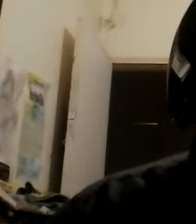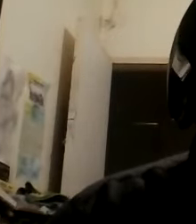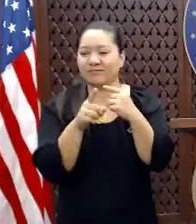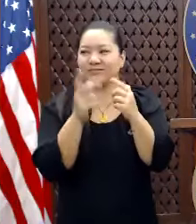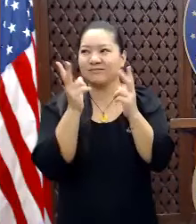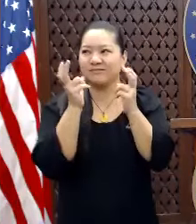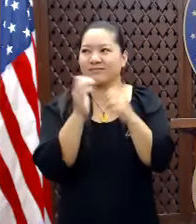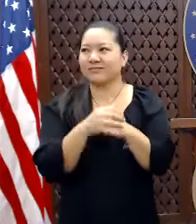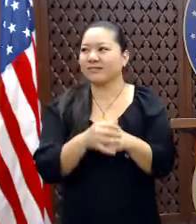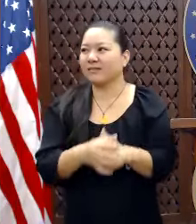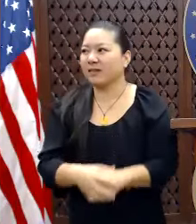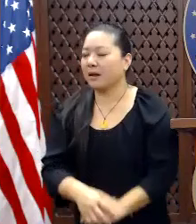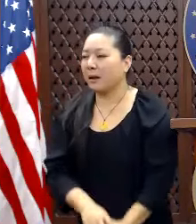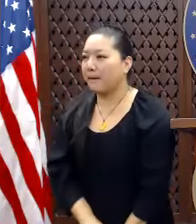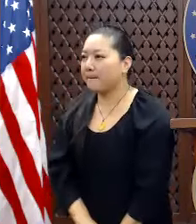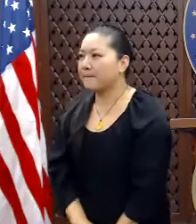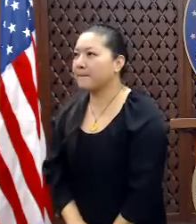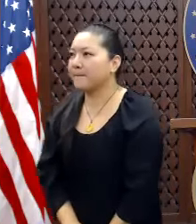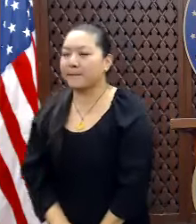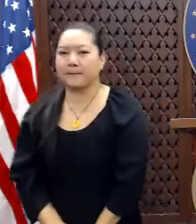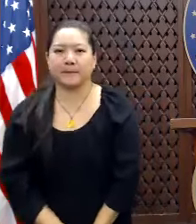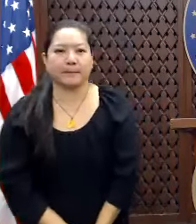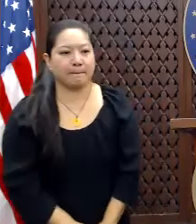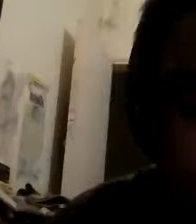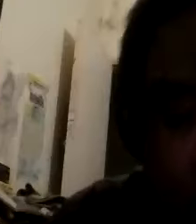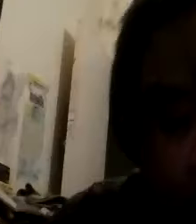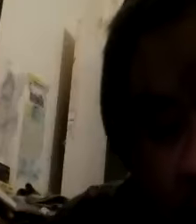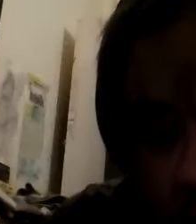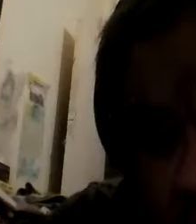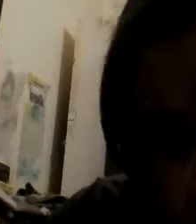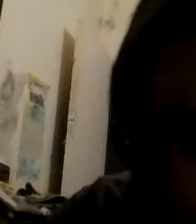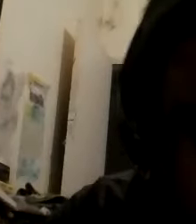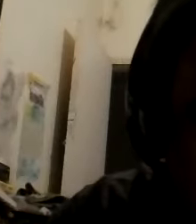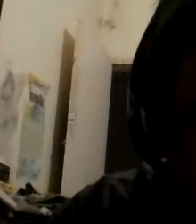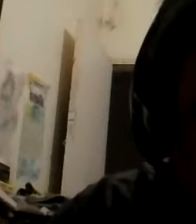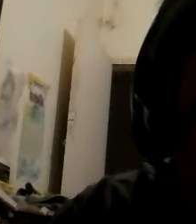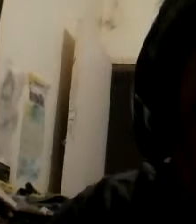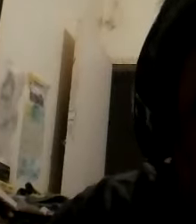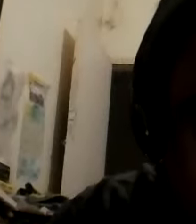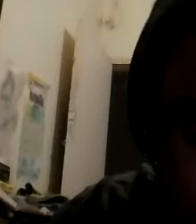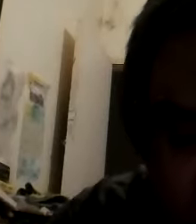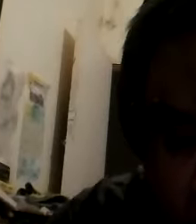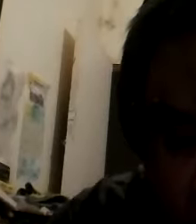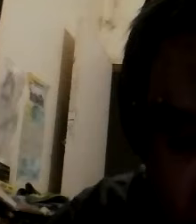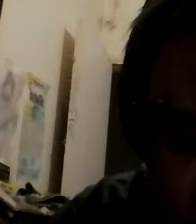Oh, we can't. Sorry, Phil. Phil, we can't hear your question. Okay, let me just type it.